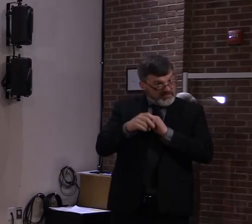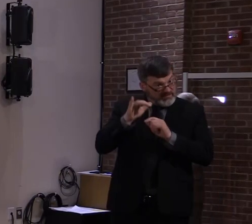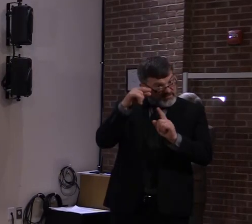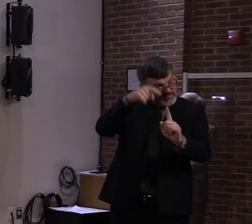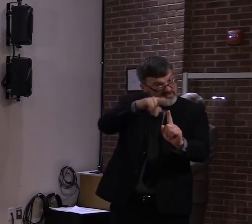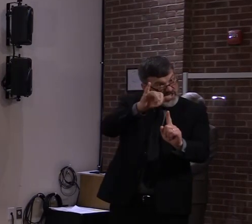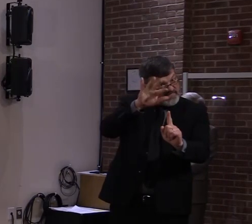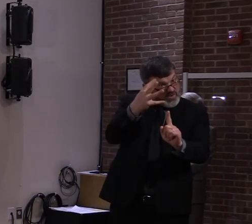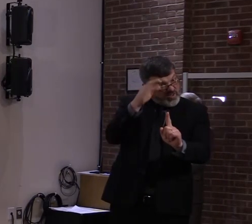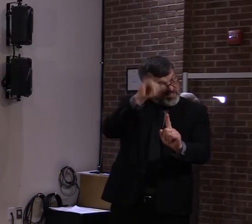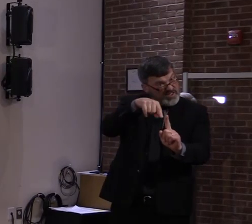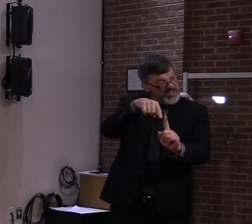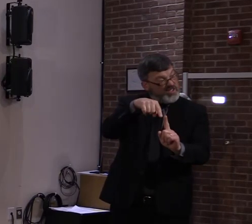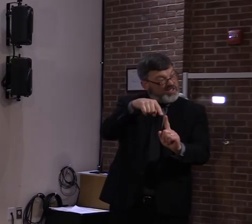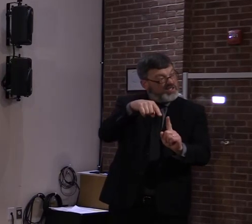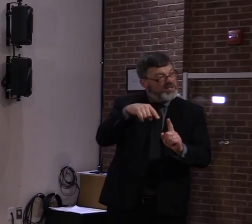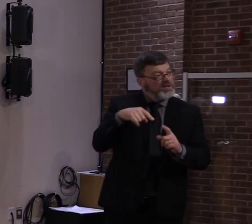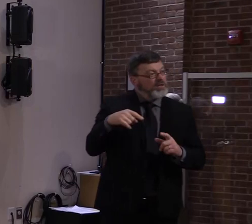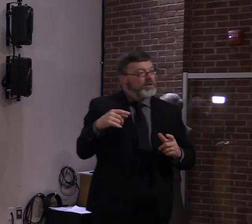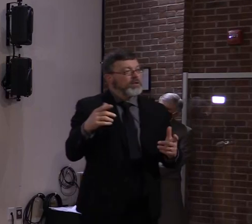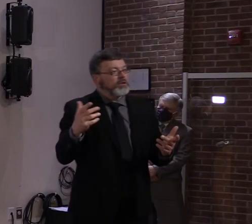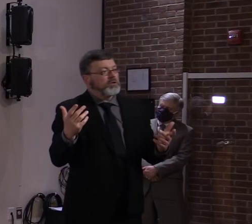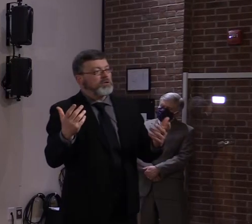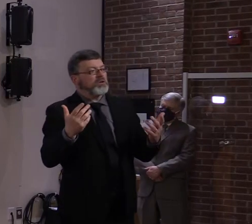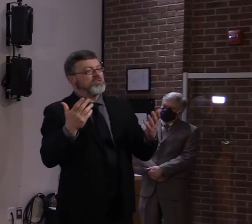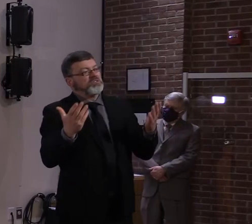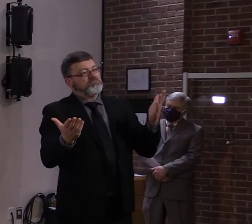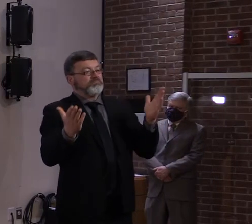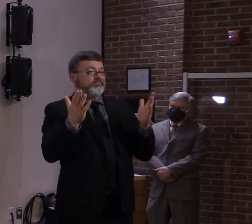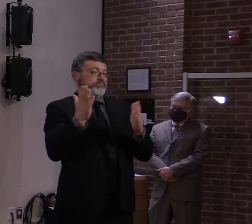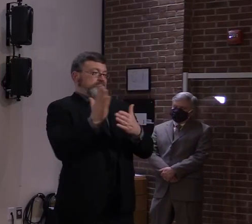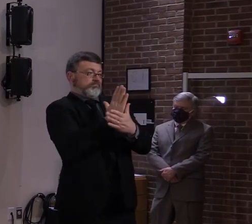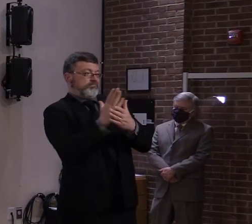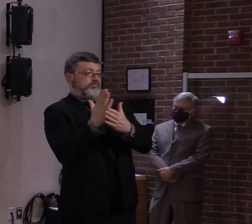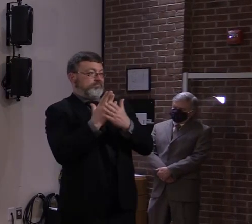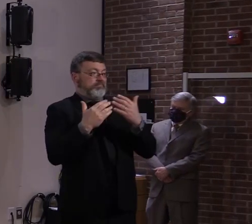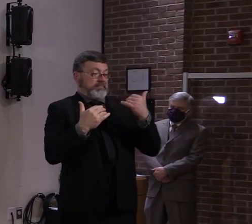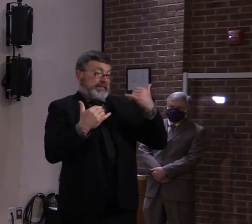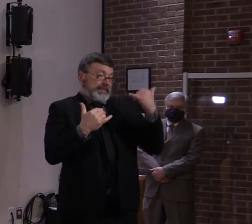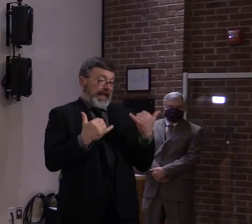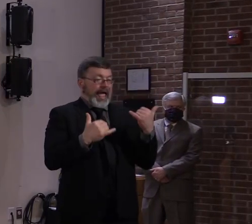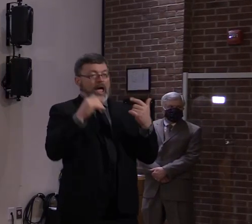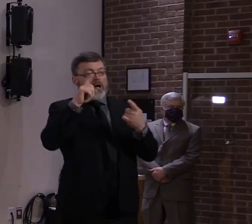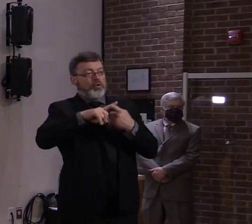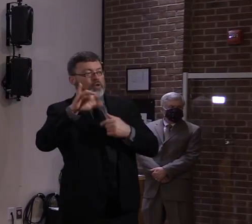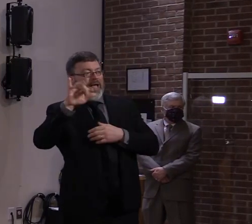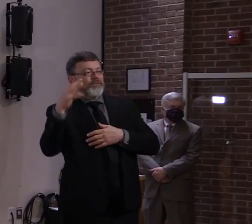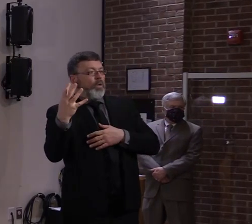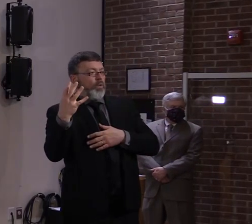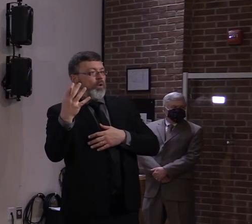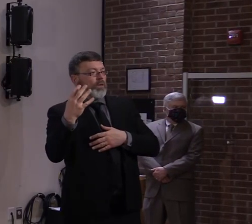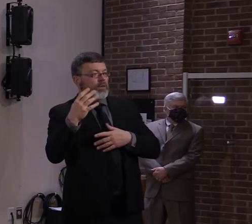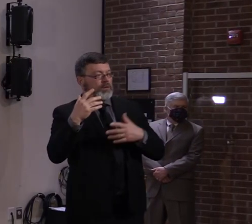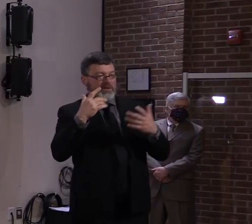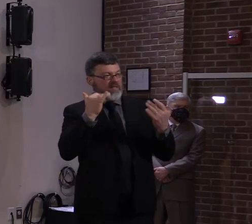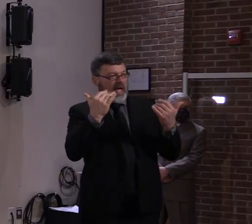Again, everything that we're doing, all these steps that we're taking along the way, are based on vaccination rates.